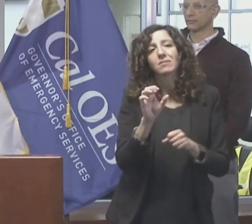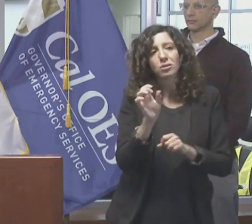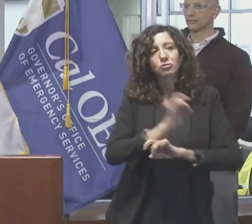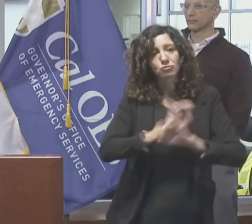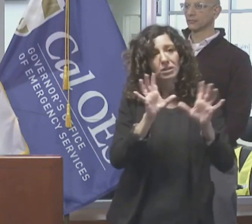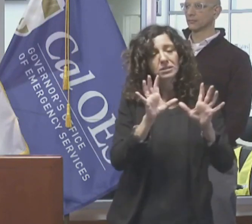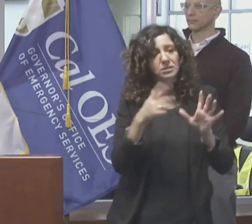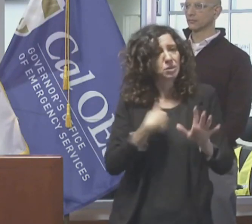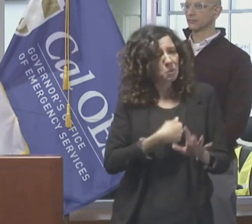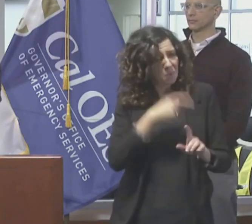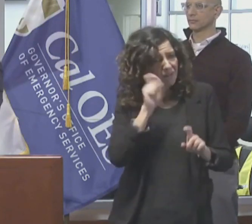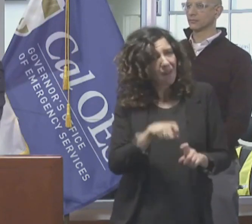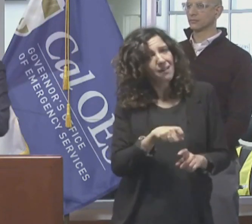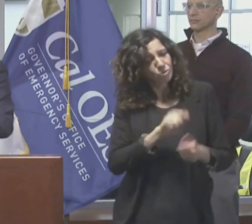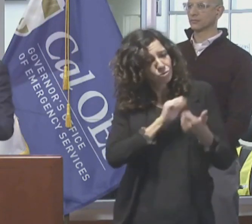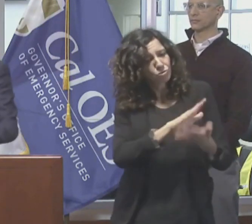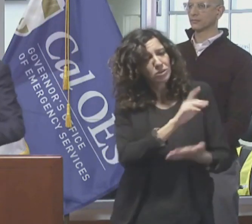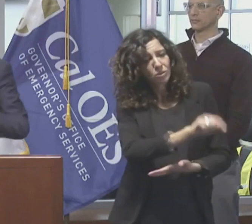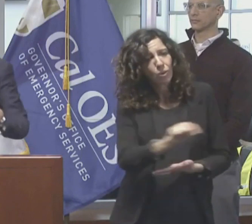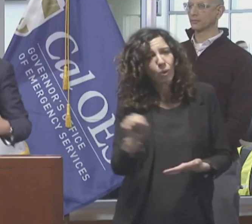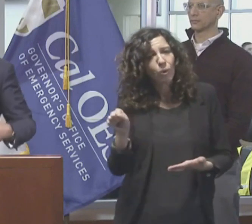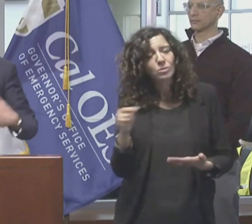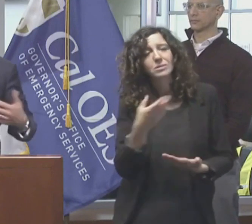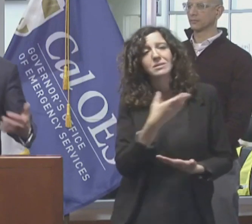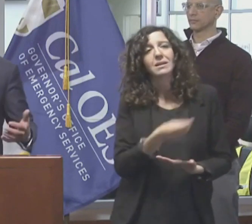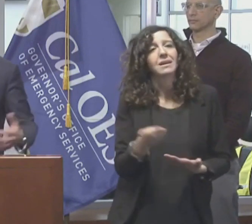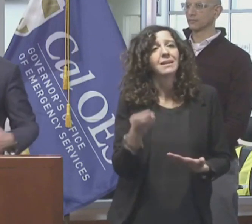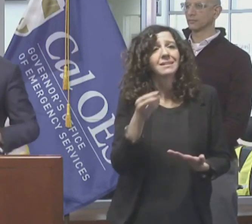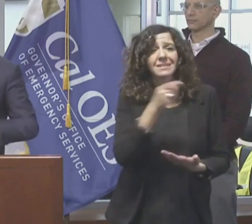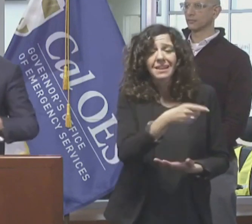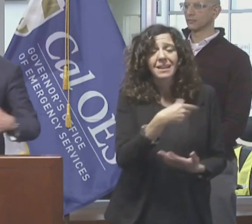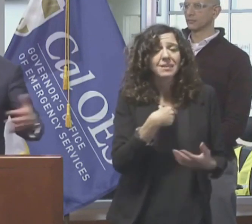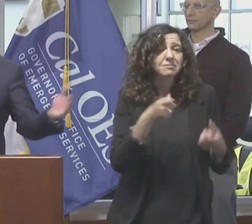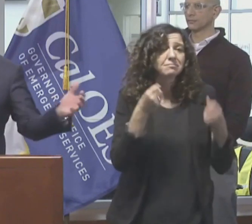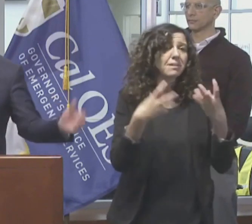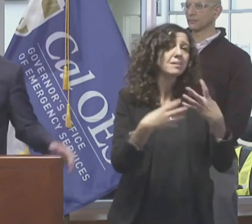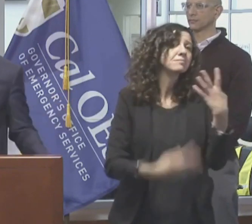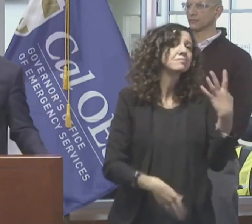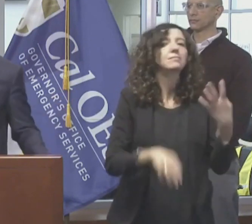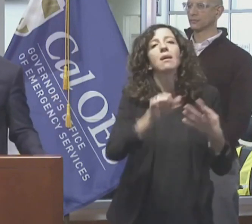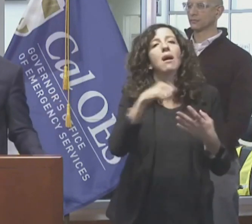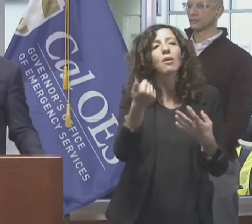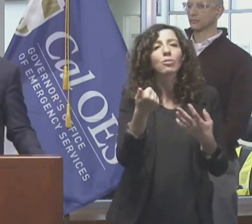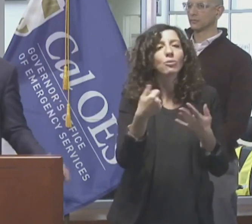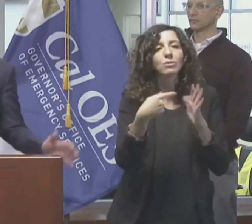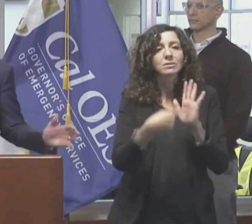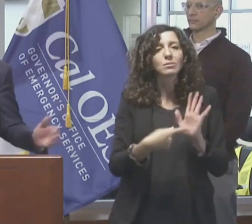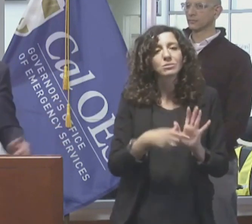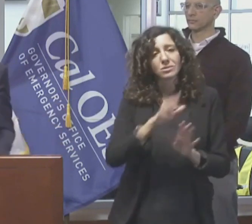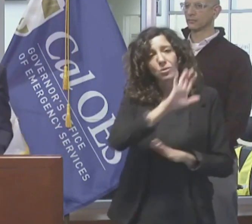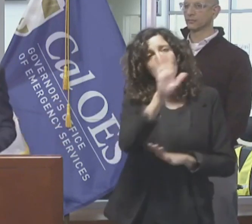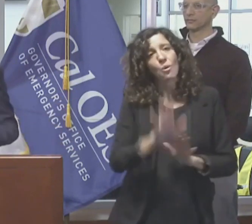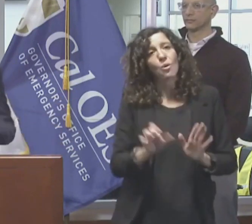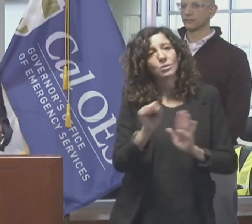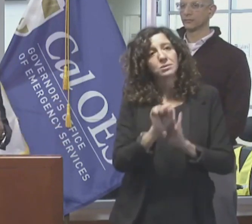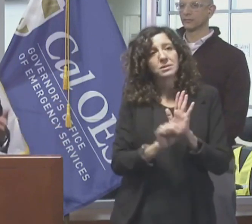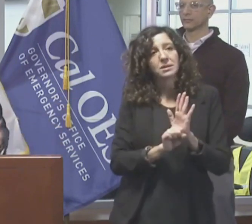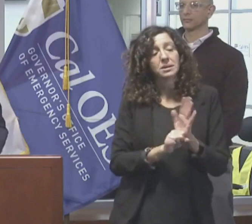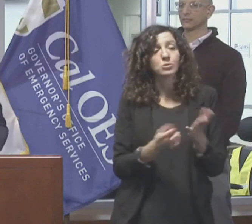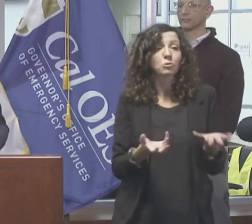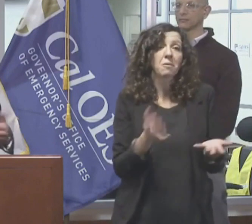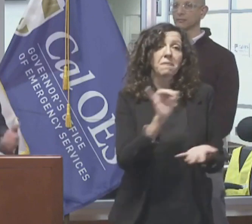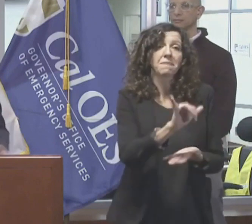And those are magnified by millions and millions of other examples, quite literally in lives all across the state. So that's how